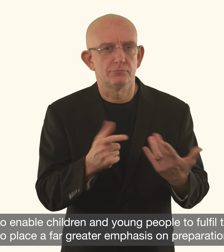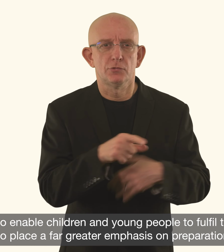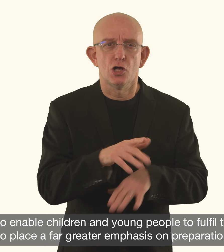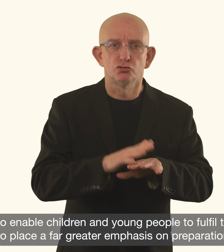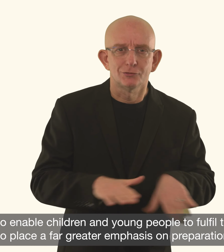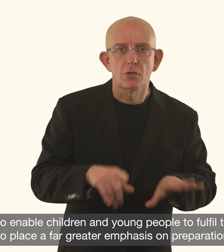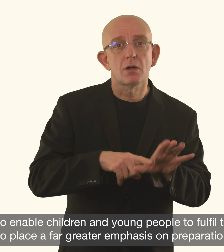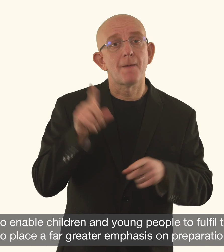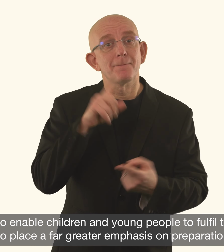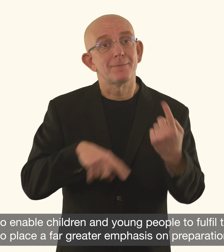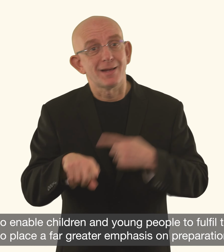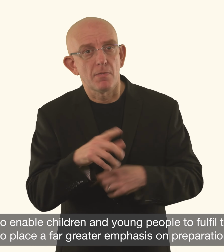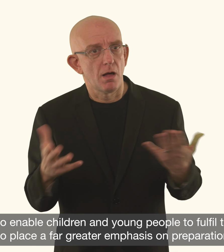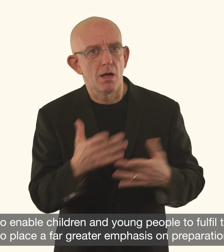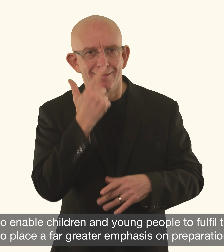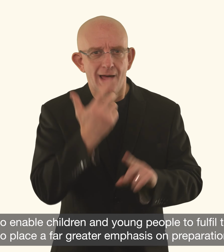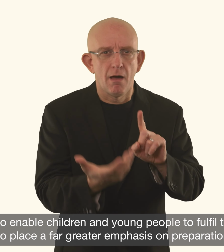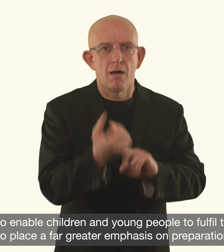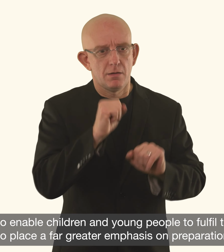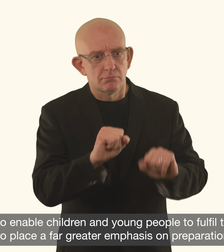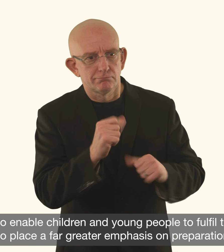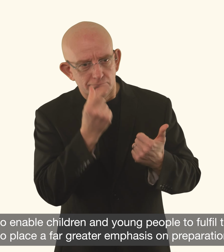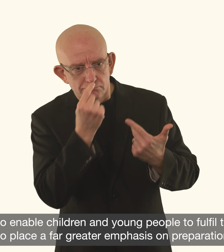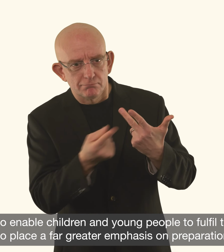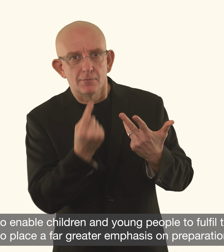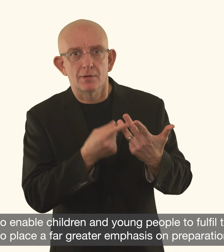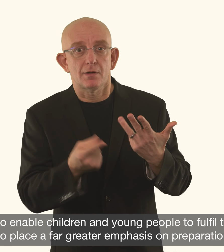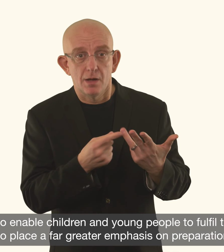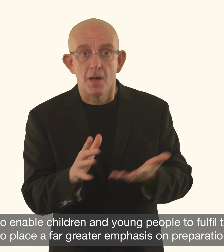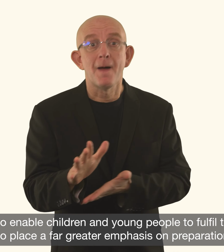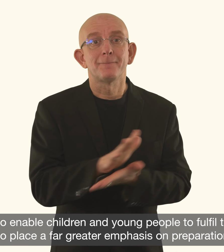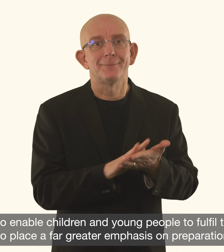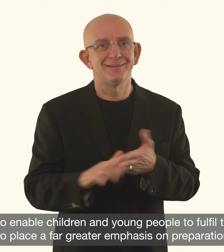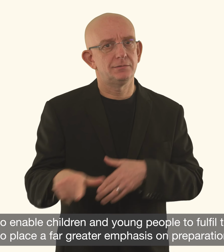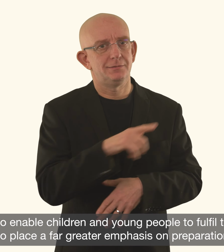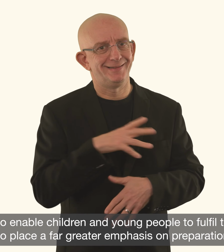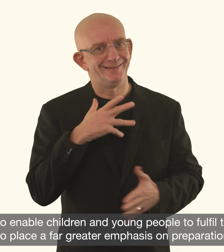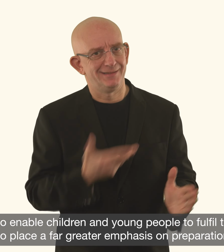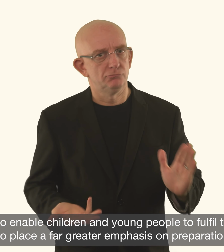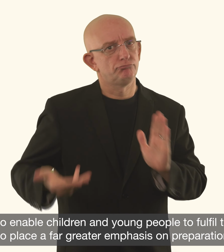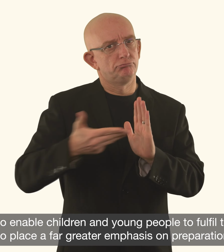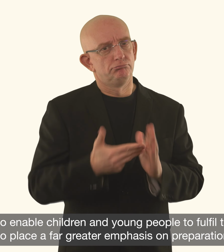alternative provision for To fulfil their potential means we need to place a far greater emphasis on preparation for adulthood.